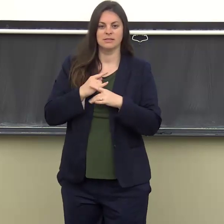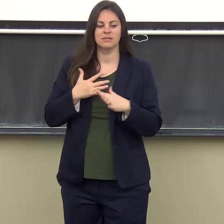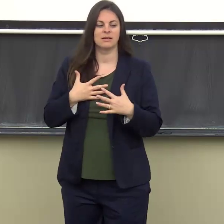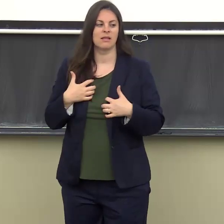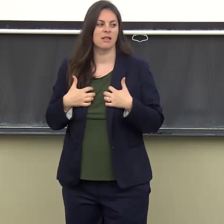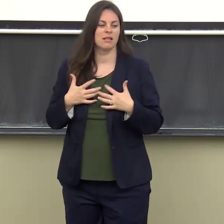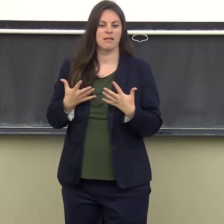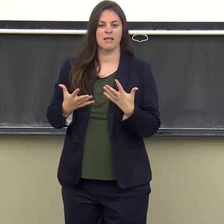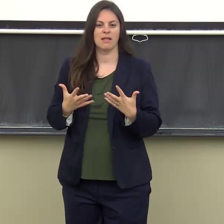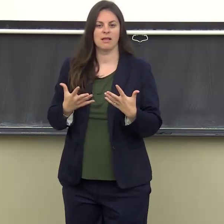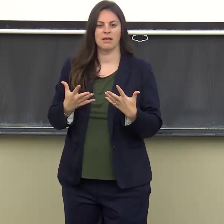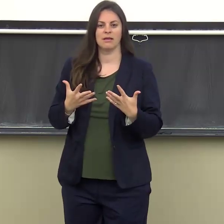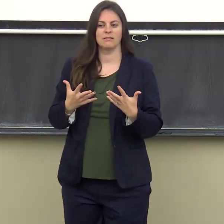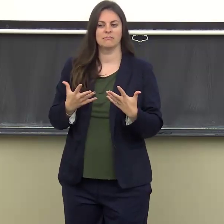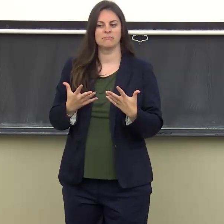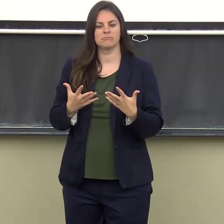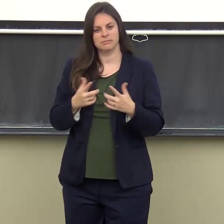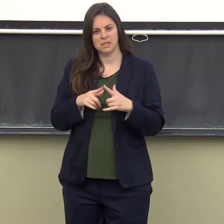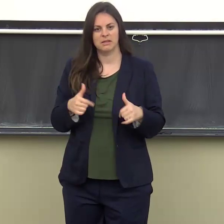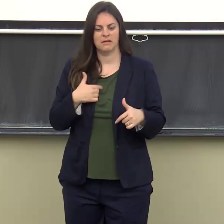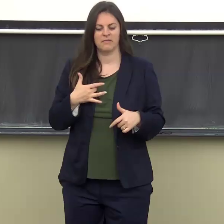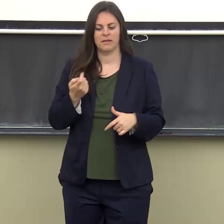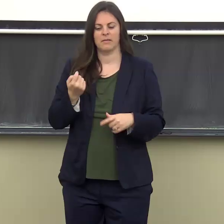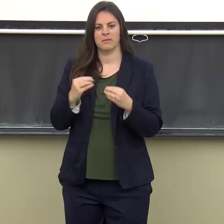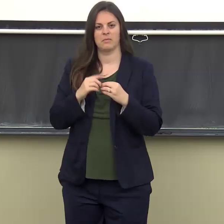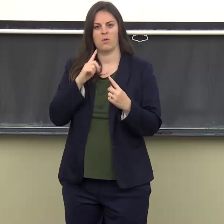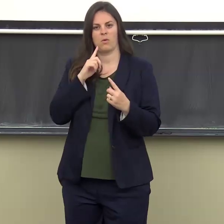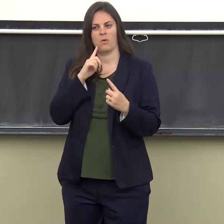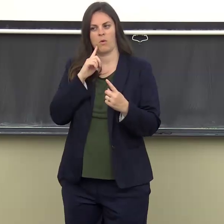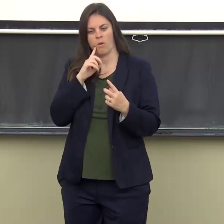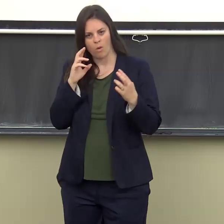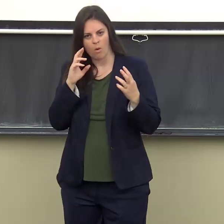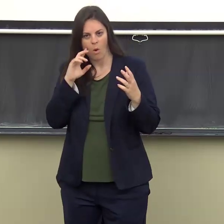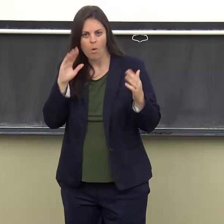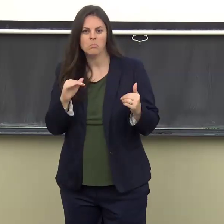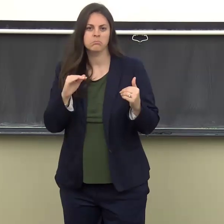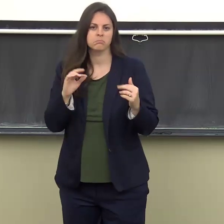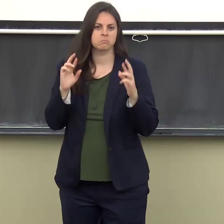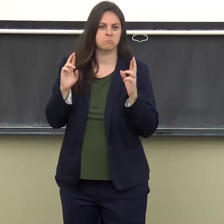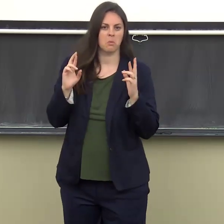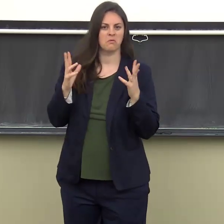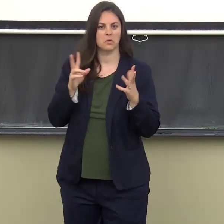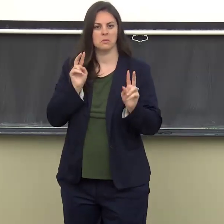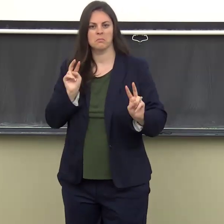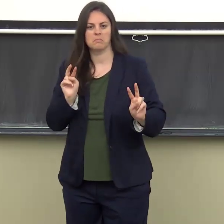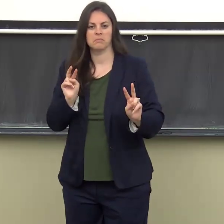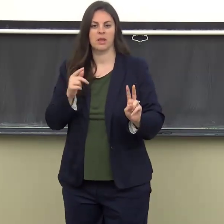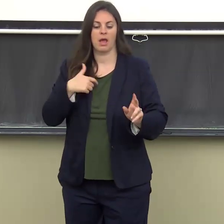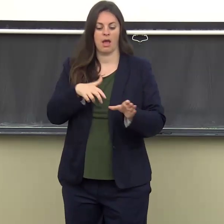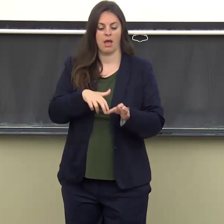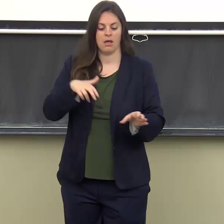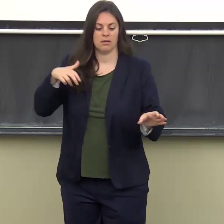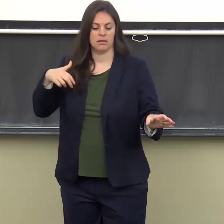hopeful, because by stepping away for 3 years and just seeing the community from